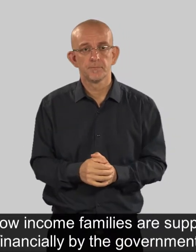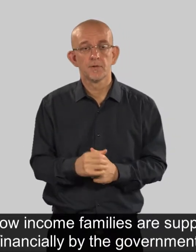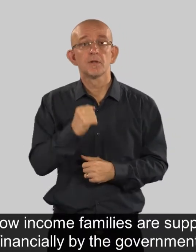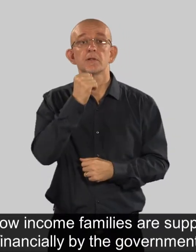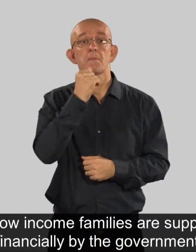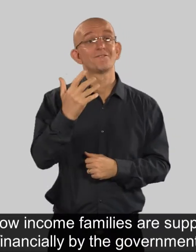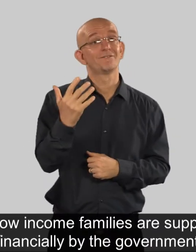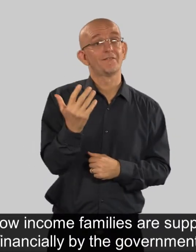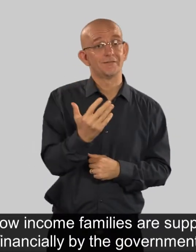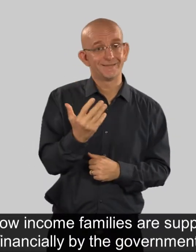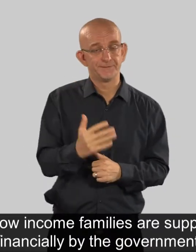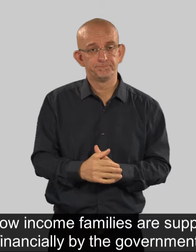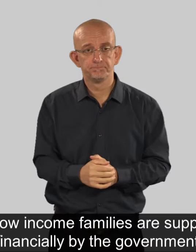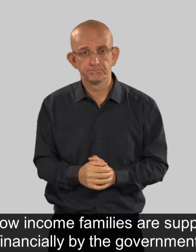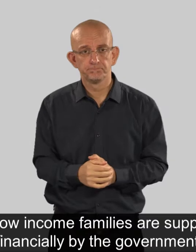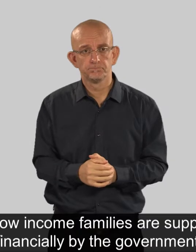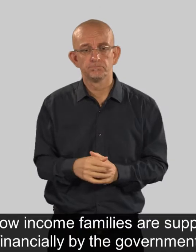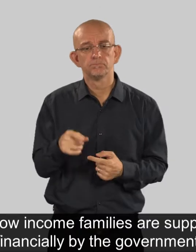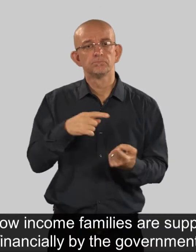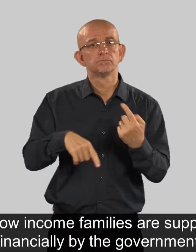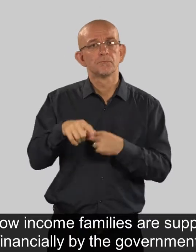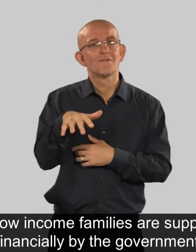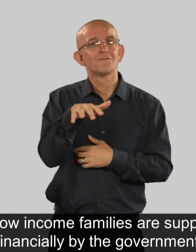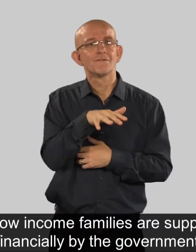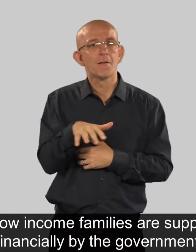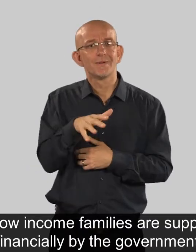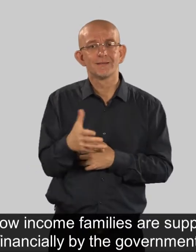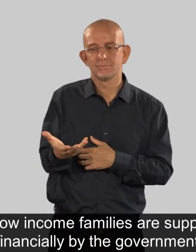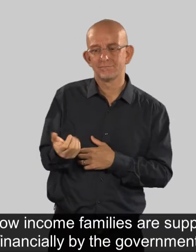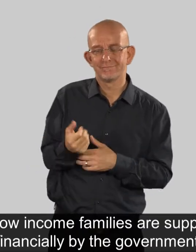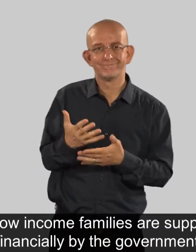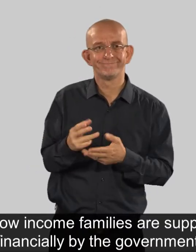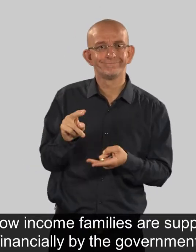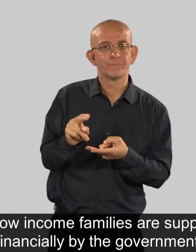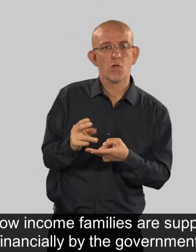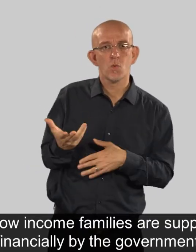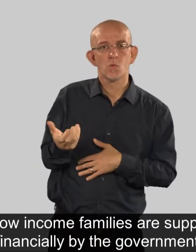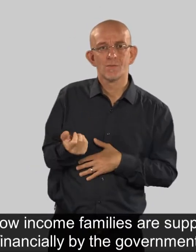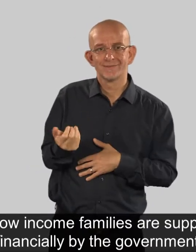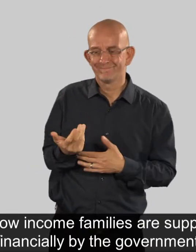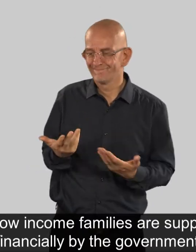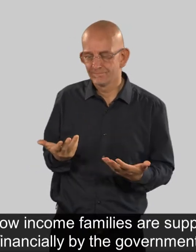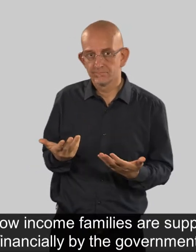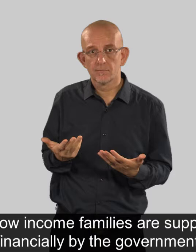(15) Low-income families are supported financially by the government.